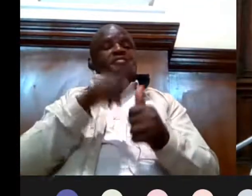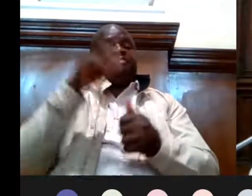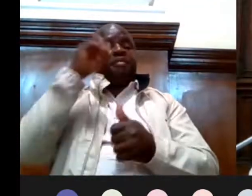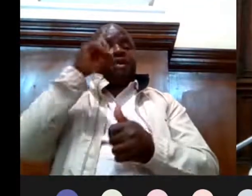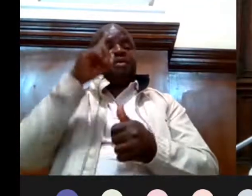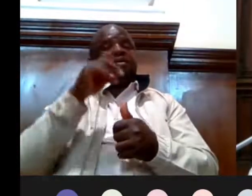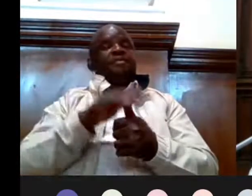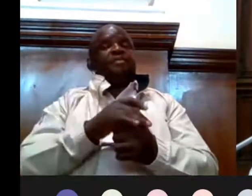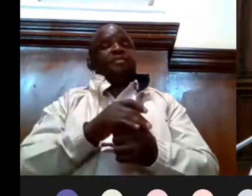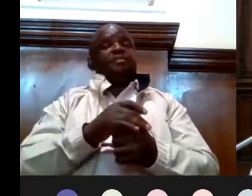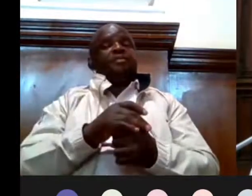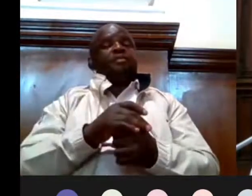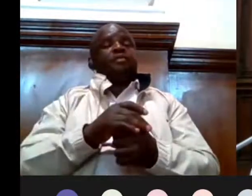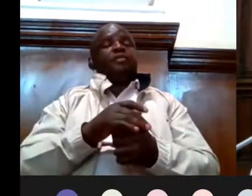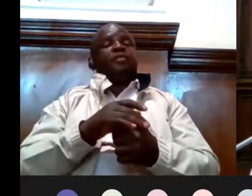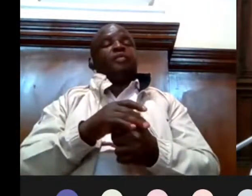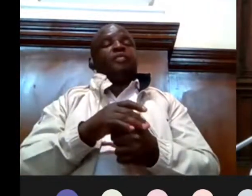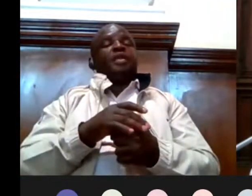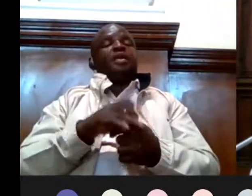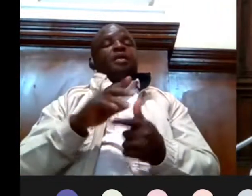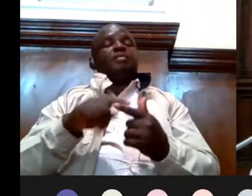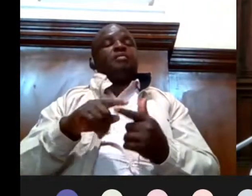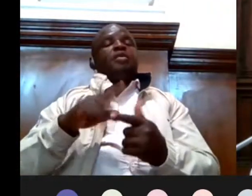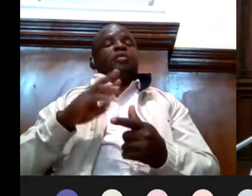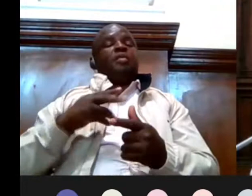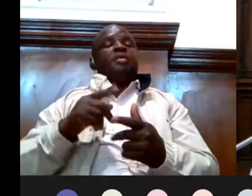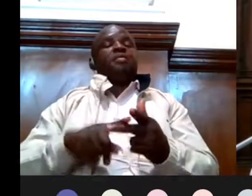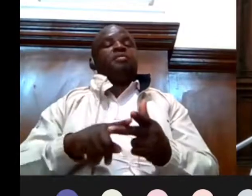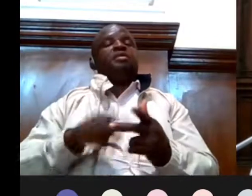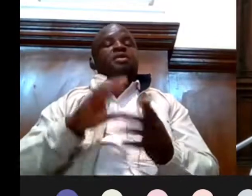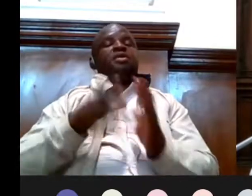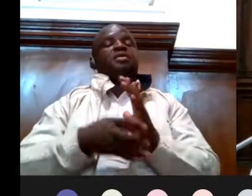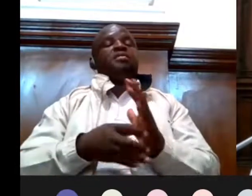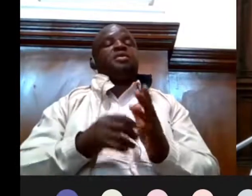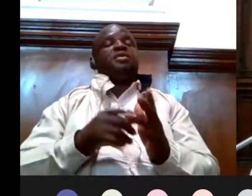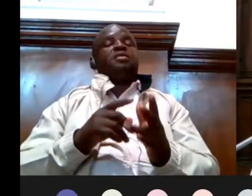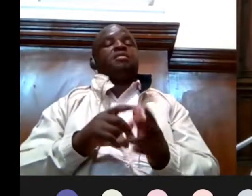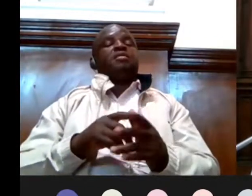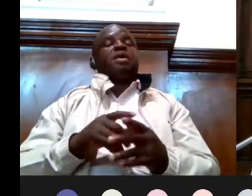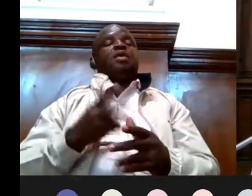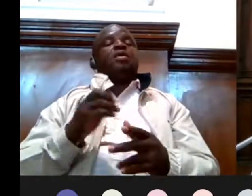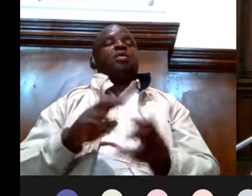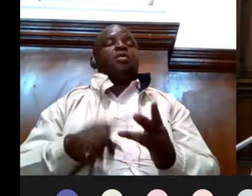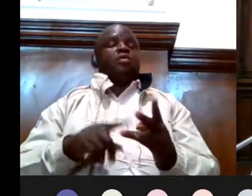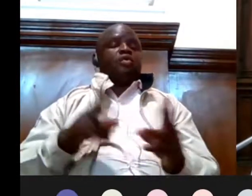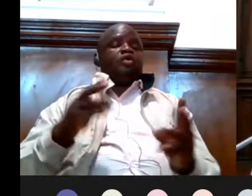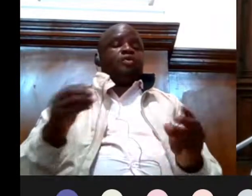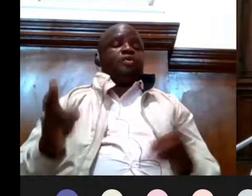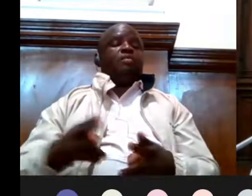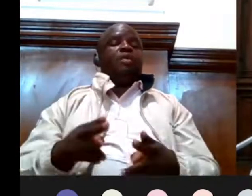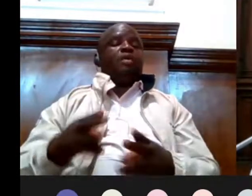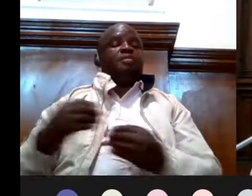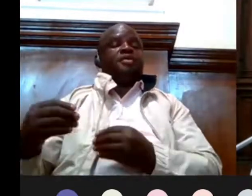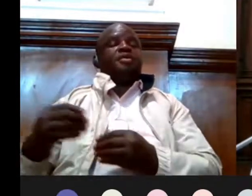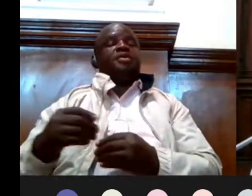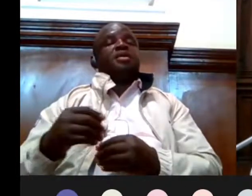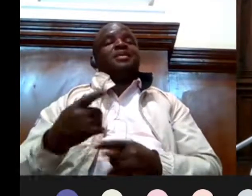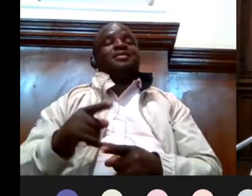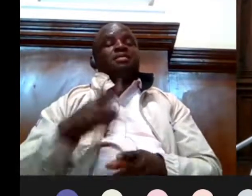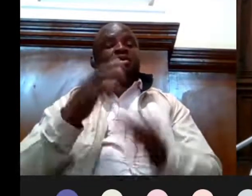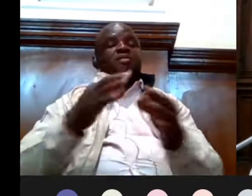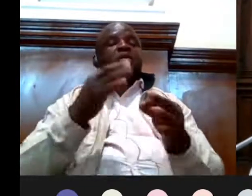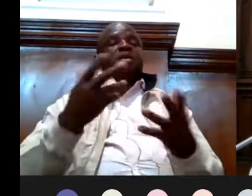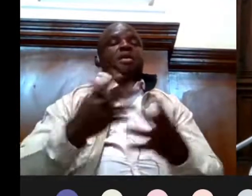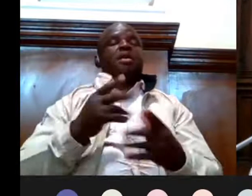designated groups, Black people, women, people of disability, or small enterprises as defined